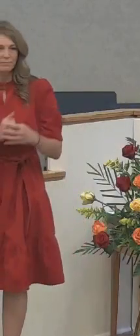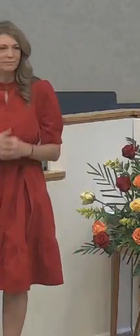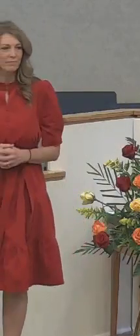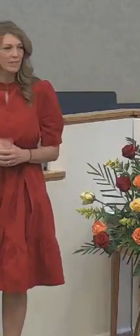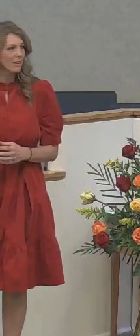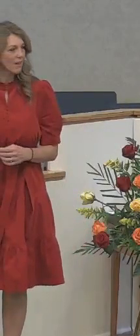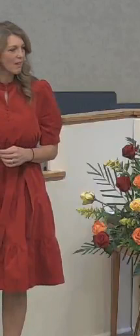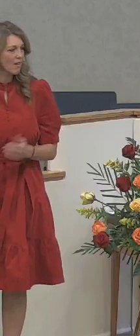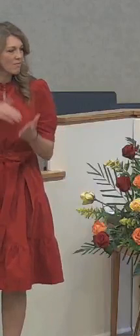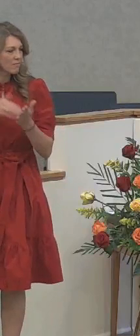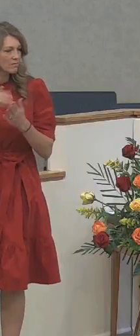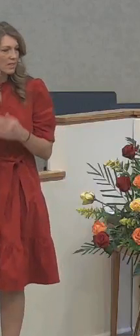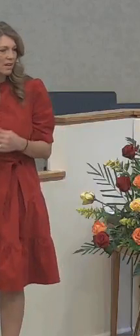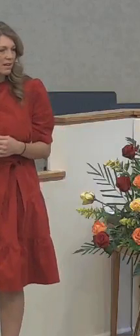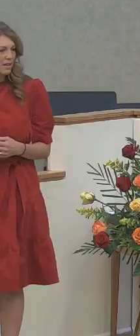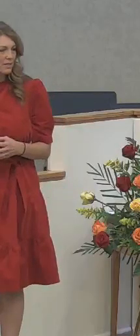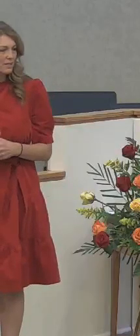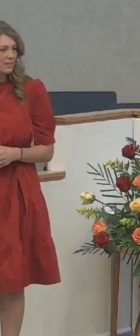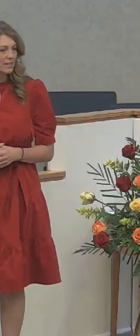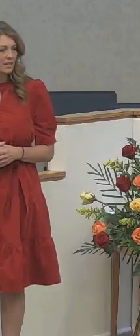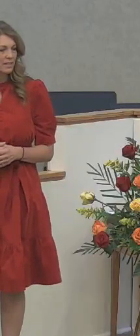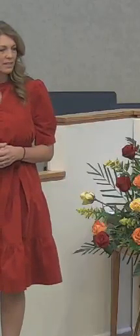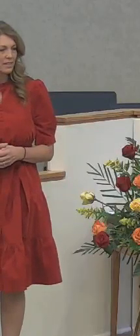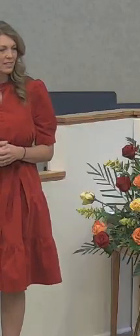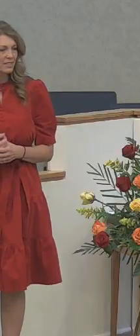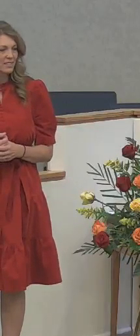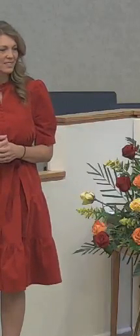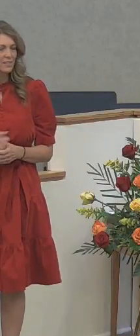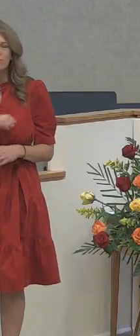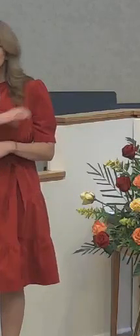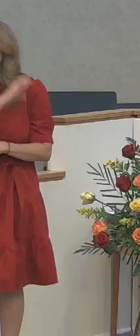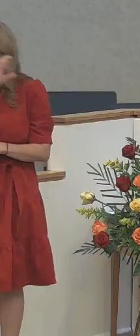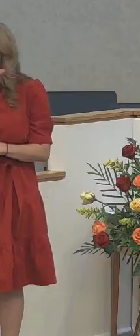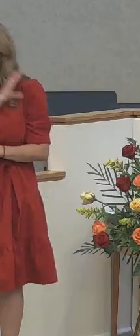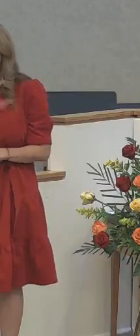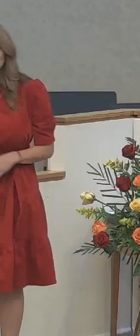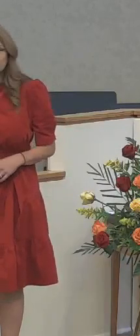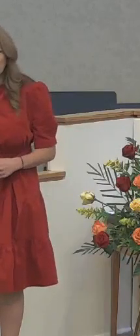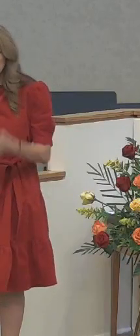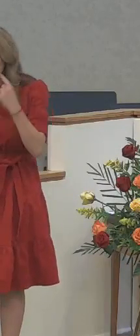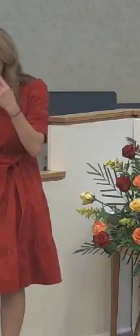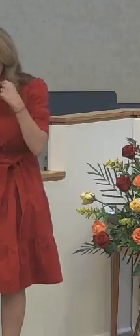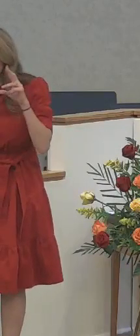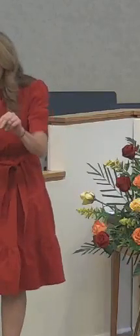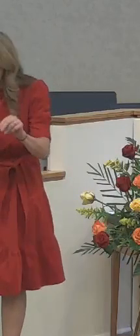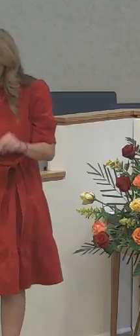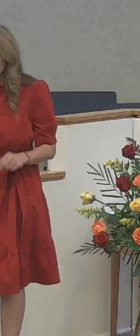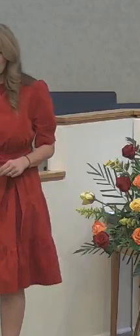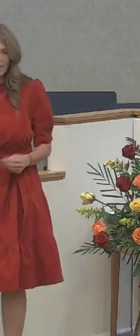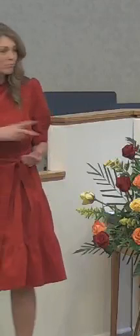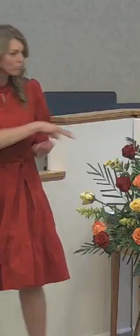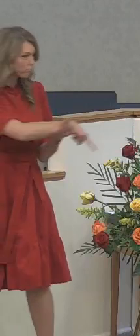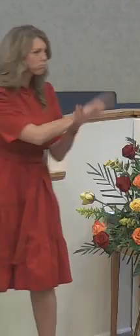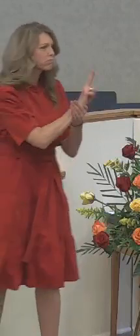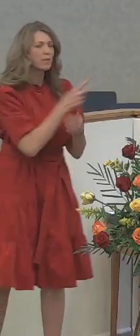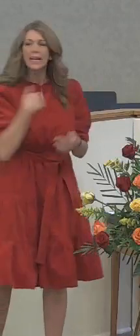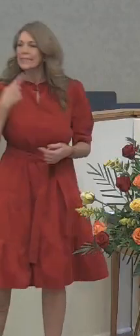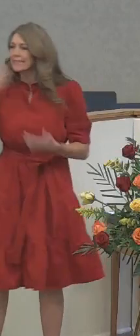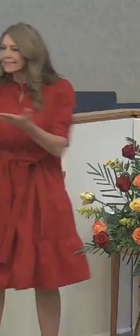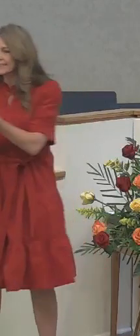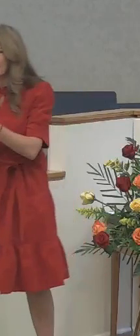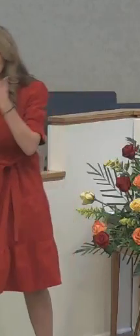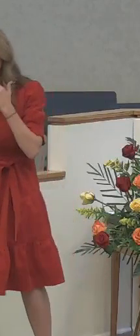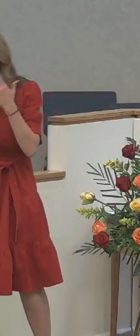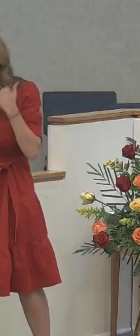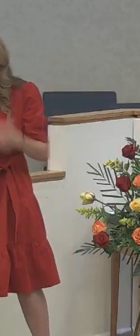He would often say, I don't want any Christians crying for me at my funeral. I'm going to get up out of that casket and tell you all to quit your crying. I'm